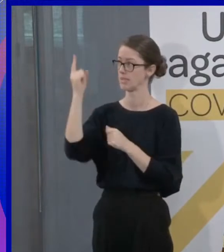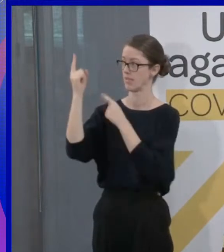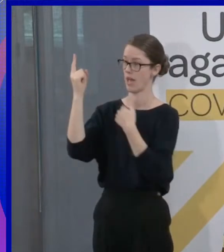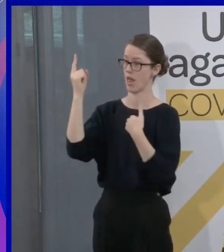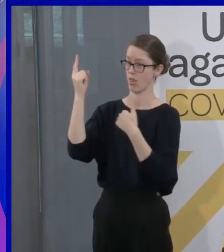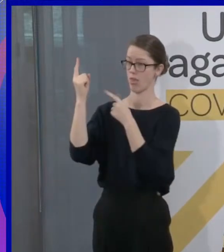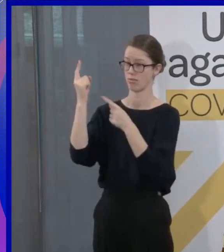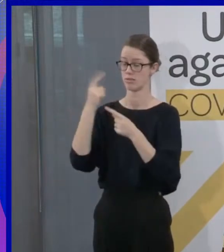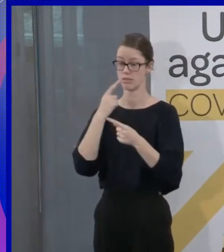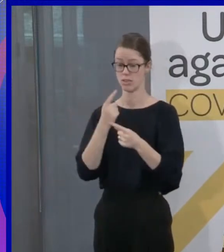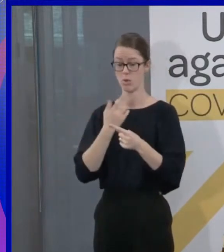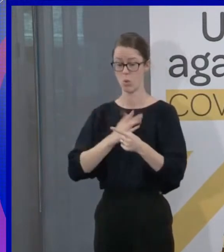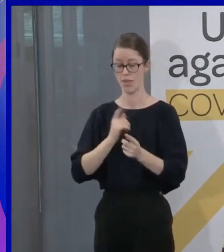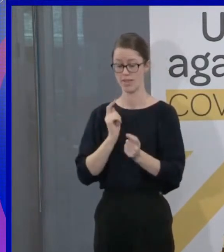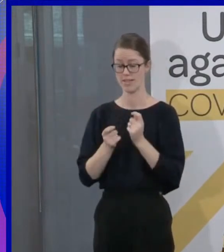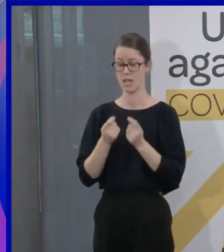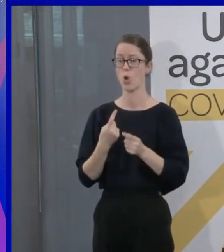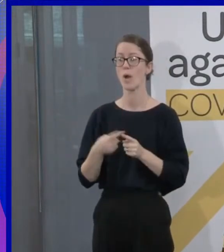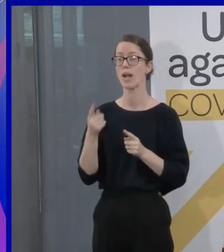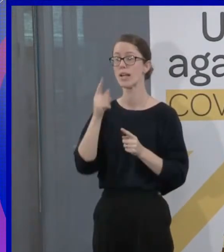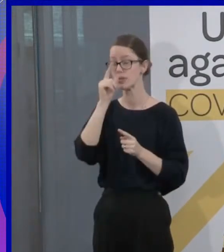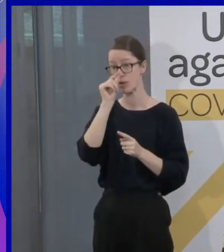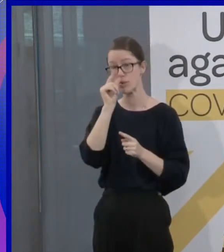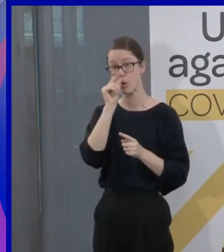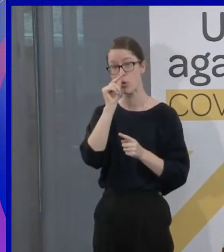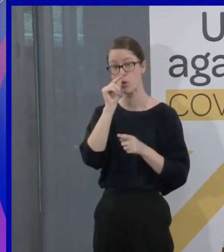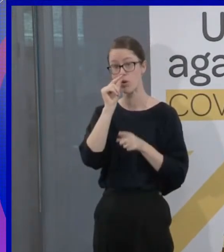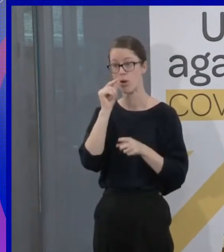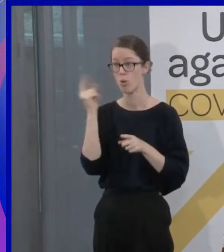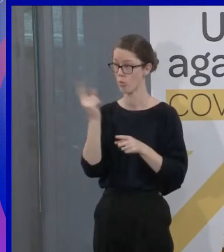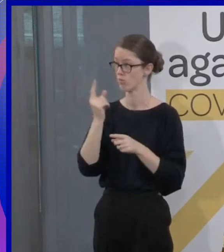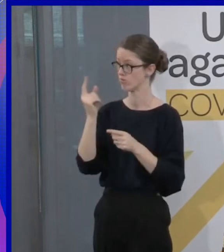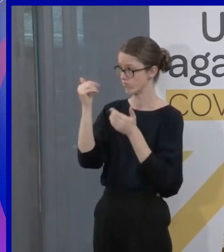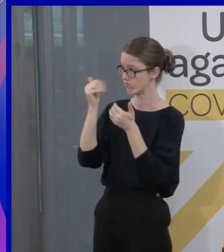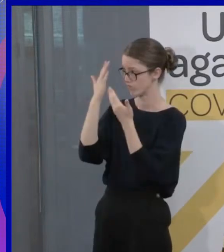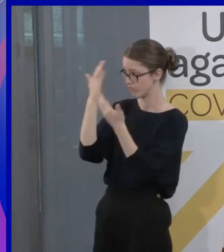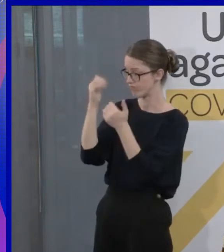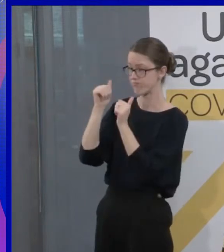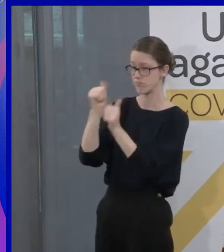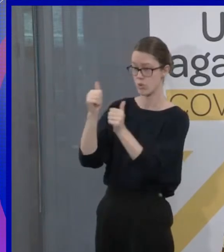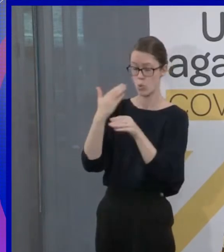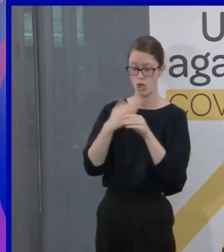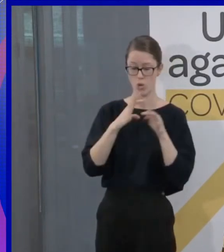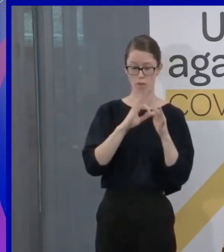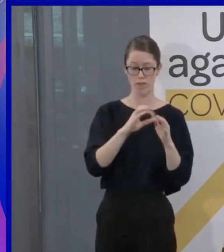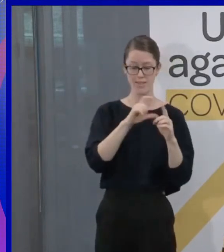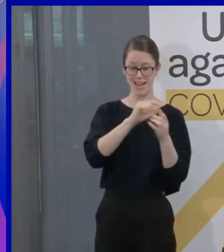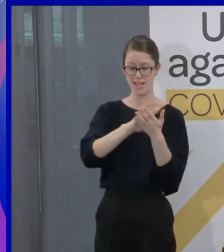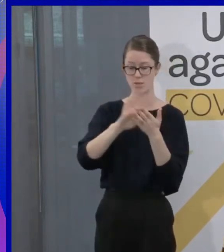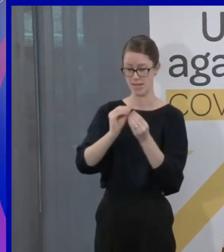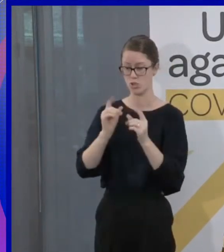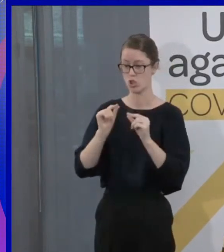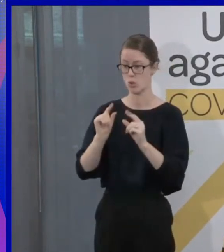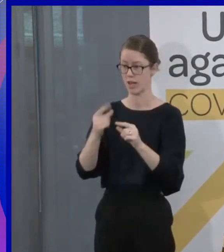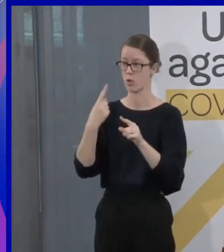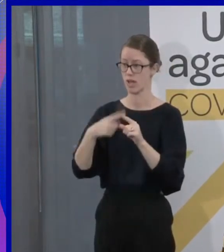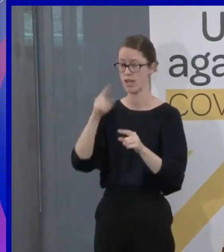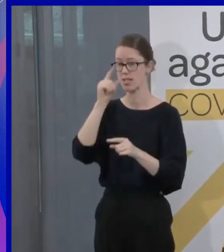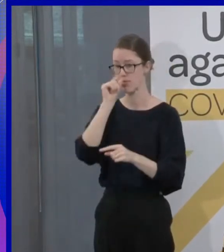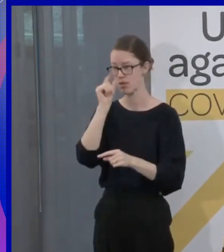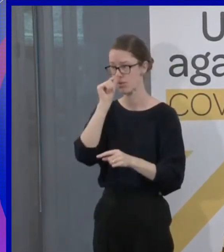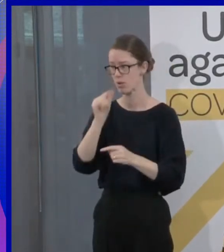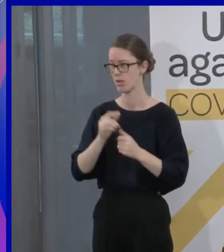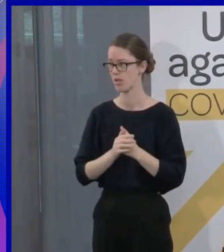they wanted that testing to roll out as quickly as possible, and we were working with the DHBs and very focused on making sure that happened. Did